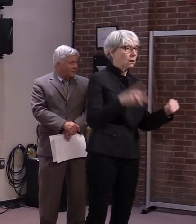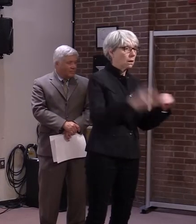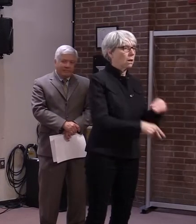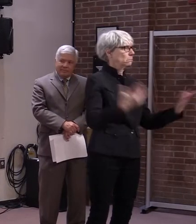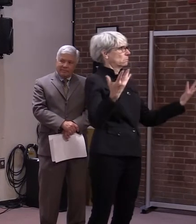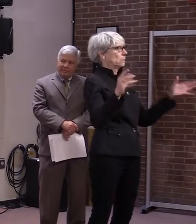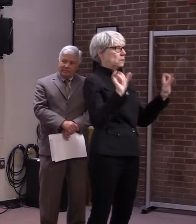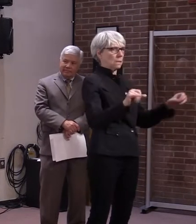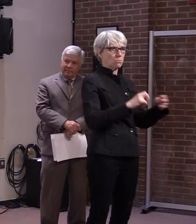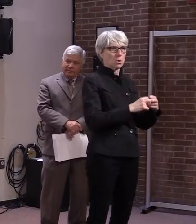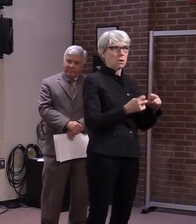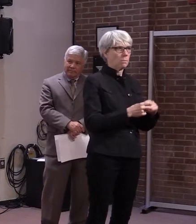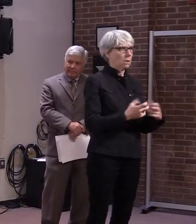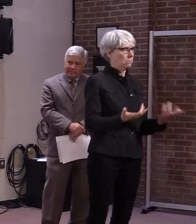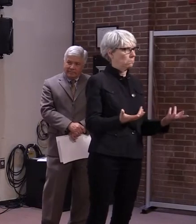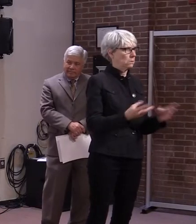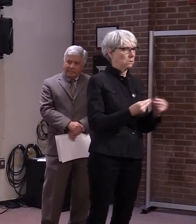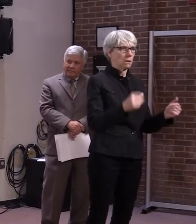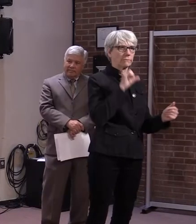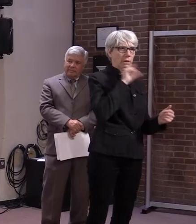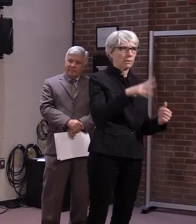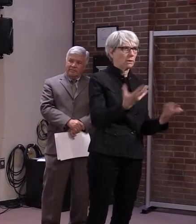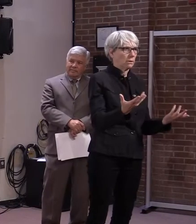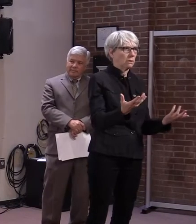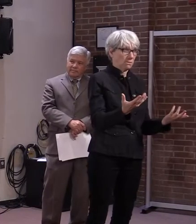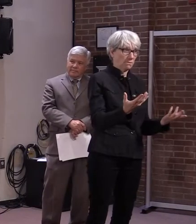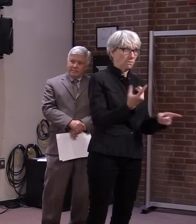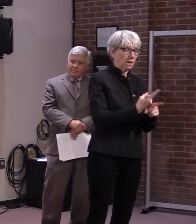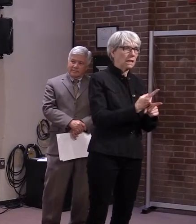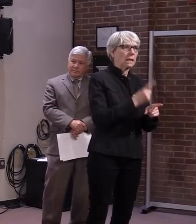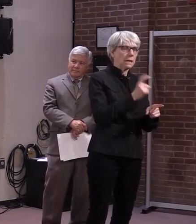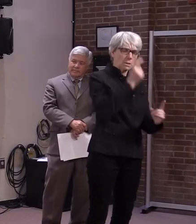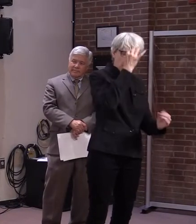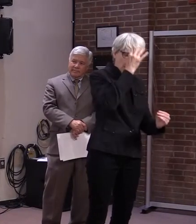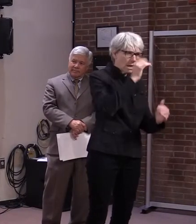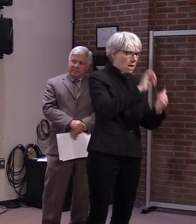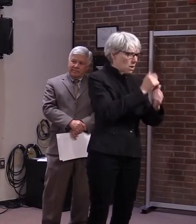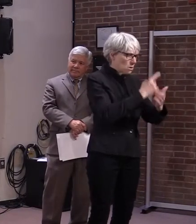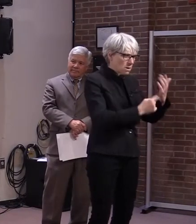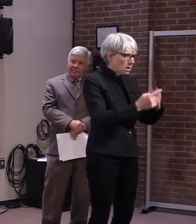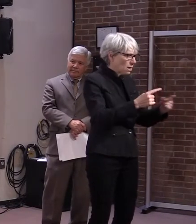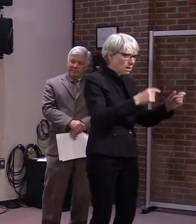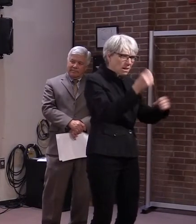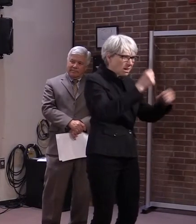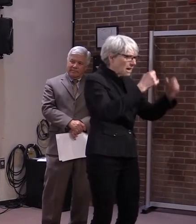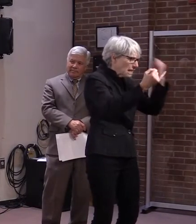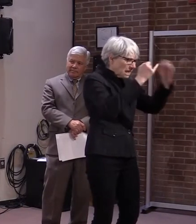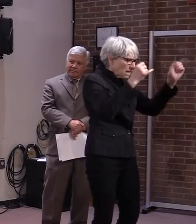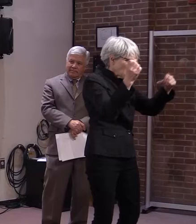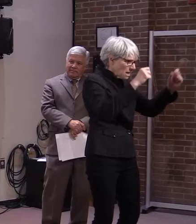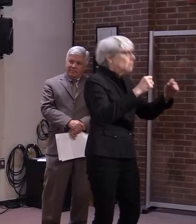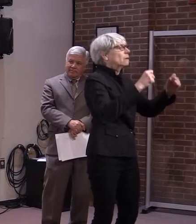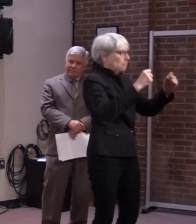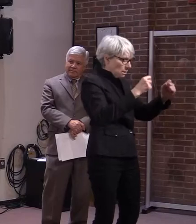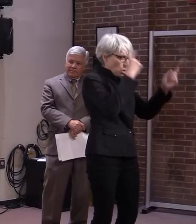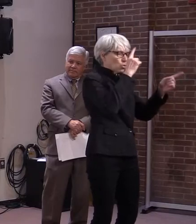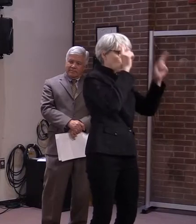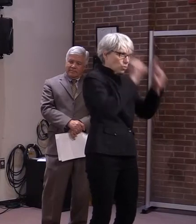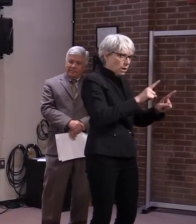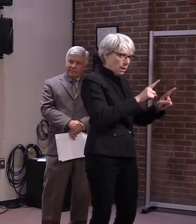still going to be faced with the same situation. So we need to get on the same page. We need to agree upon the goal